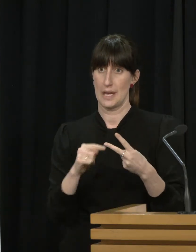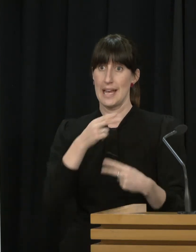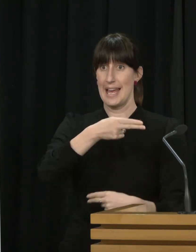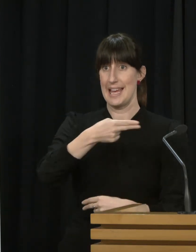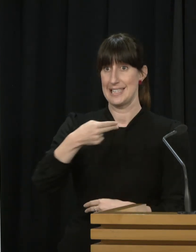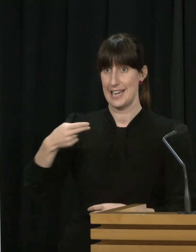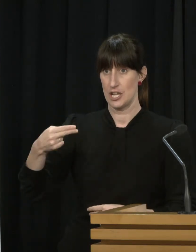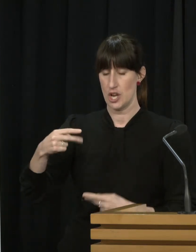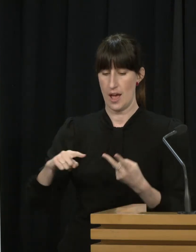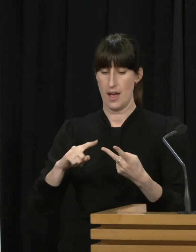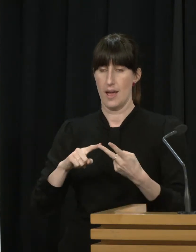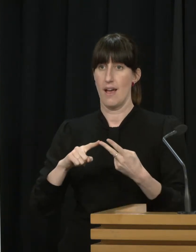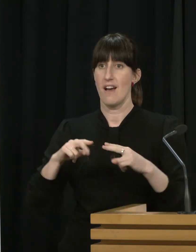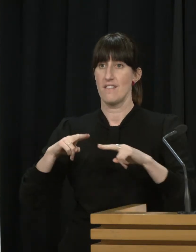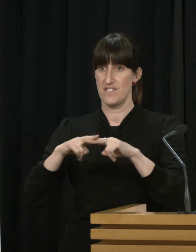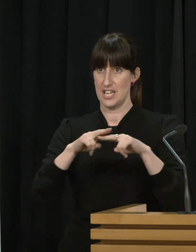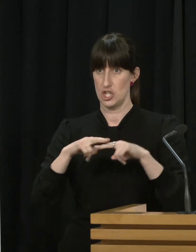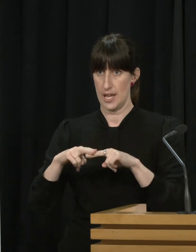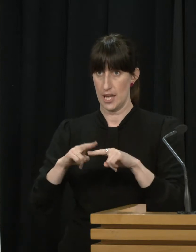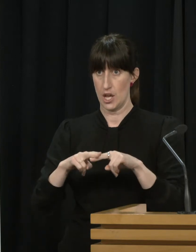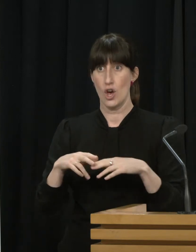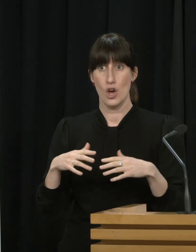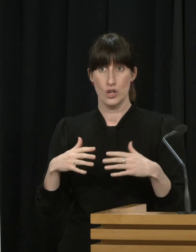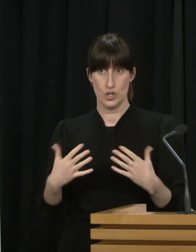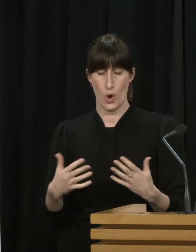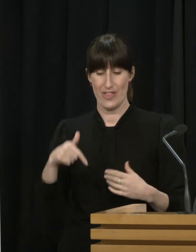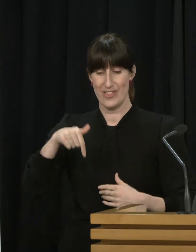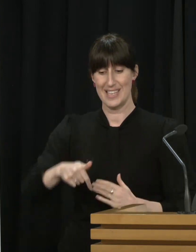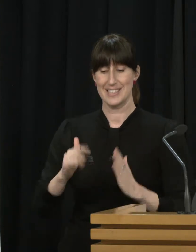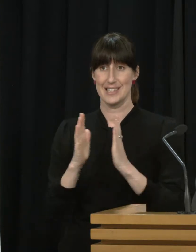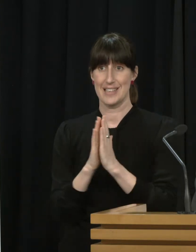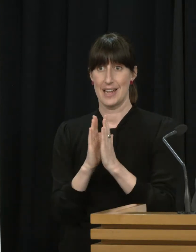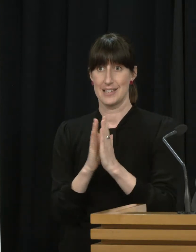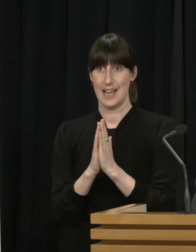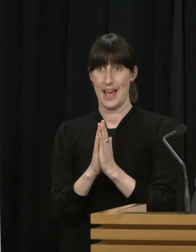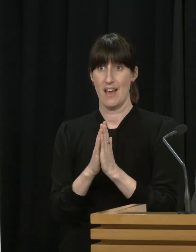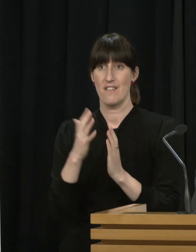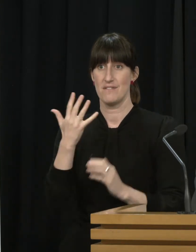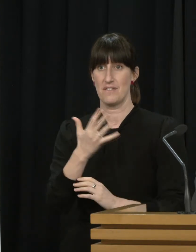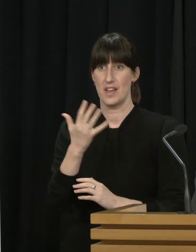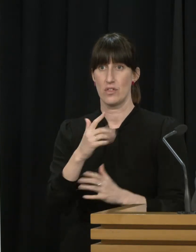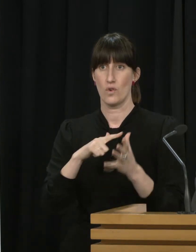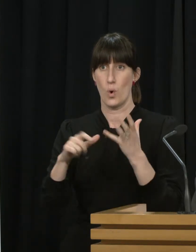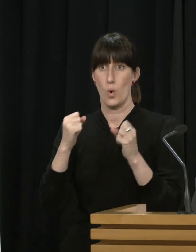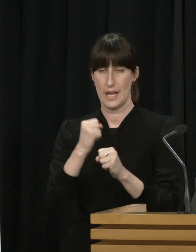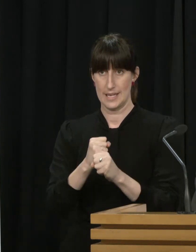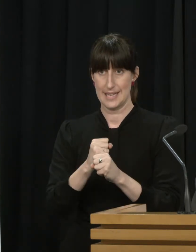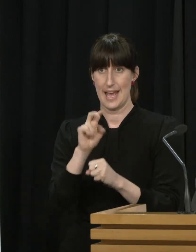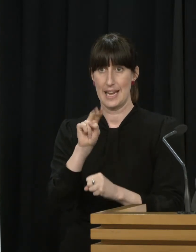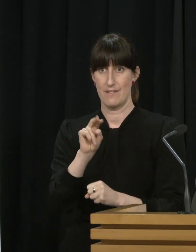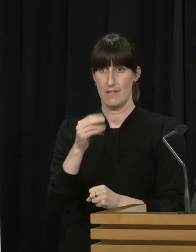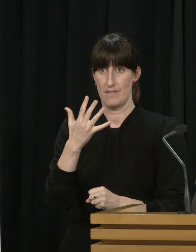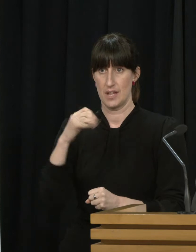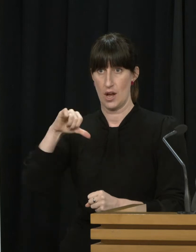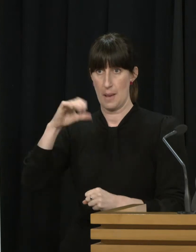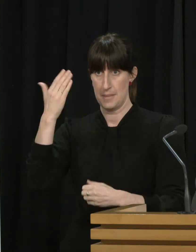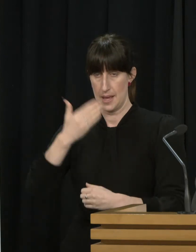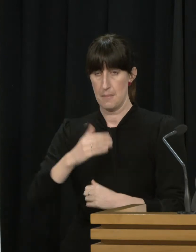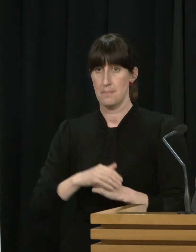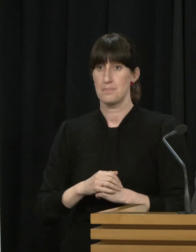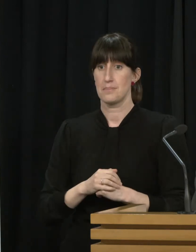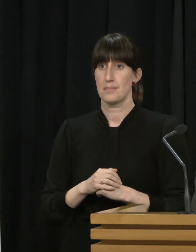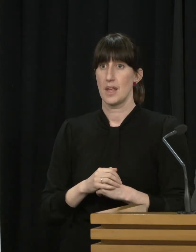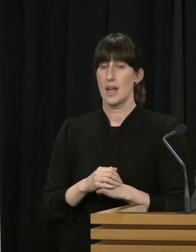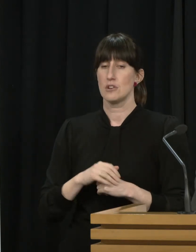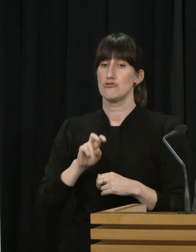means that from 11:59 p.m. New Zealand time this Sunday, the 15th of August, travel to New Zealand from Indonesia and